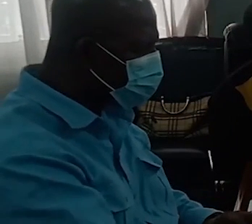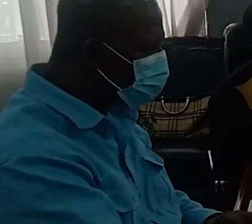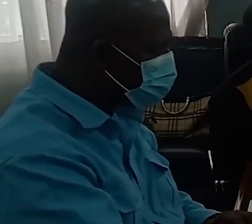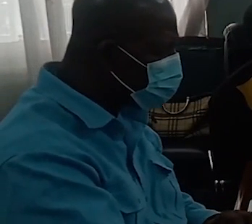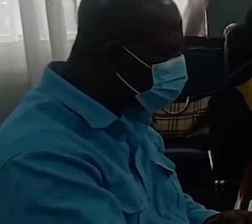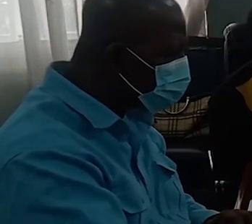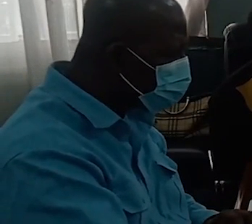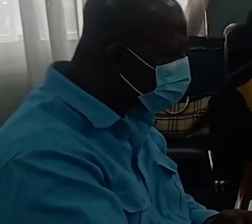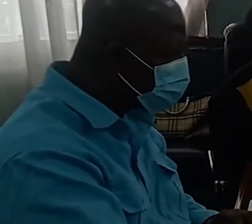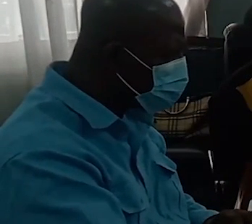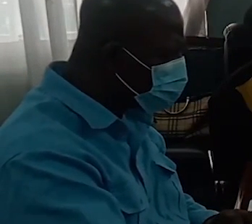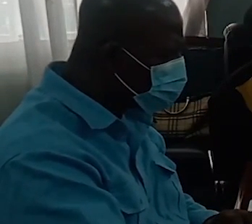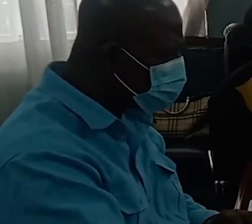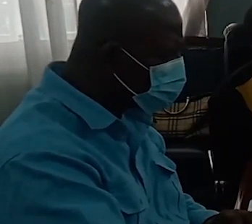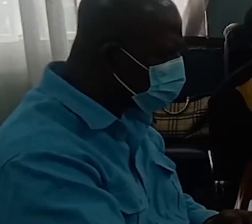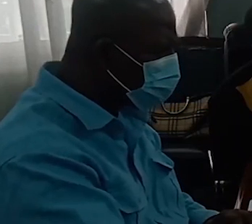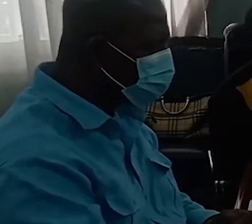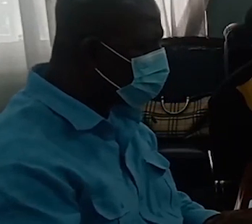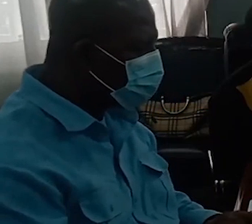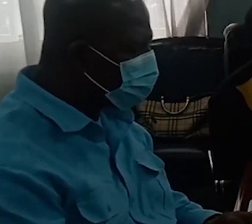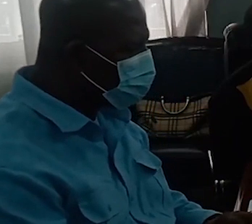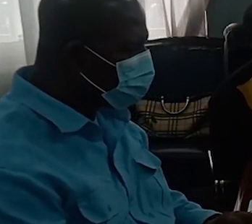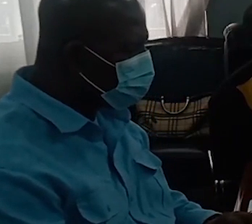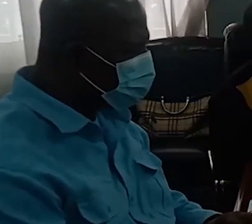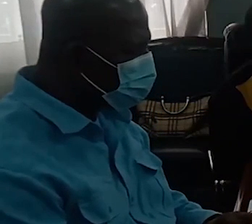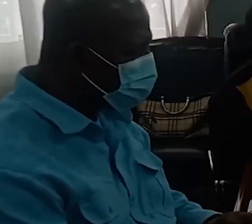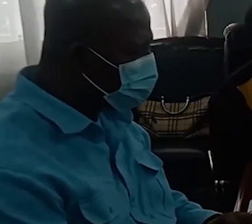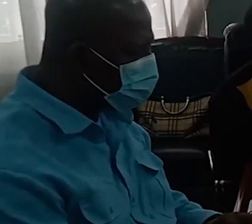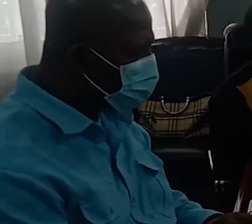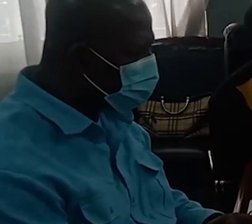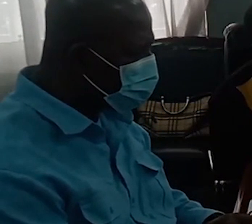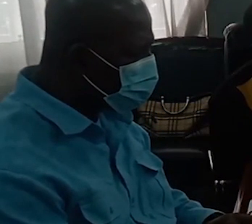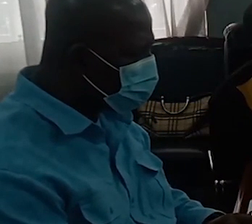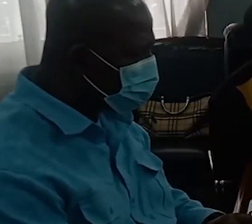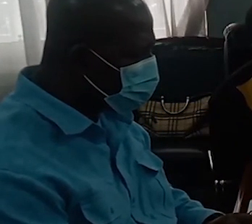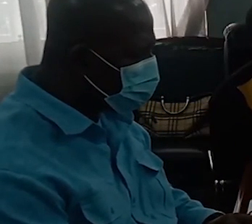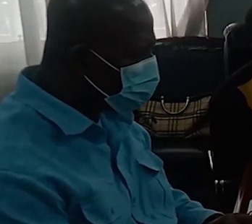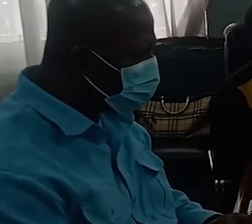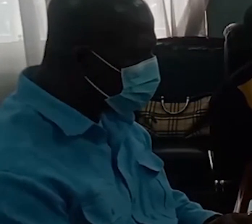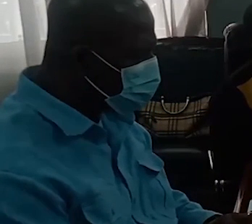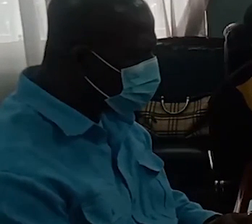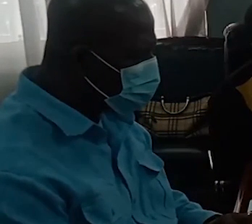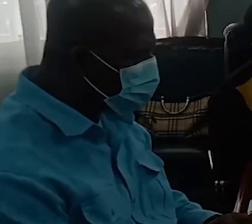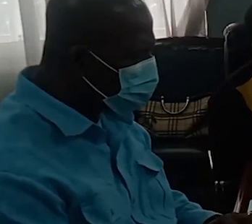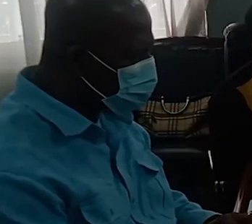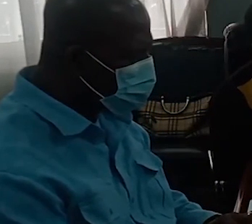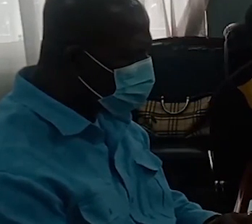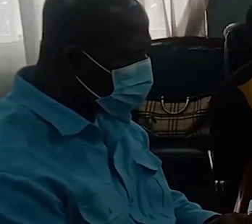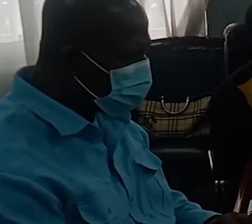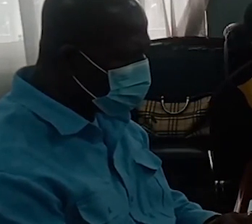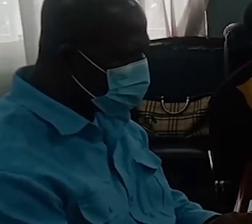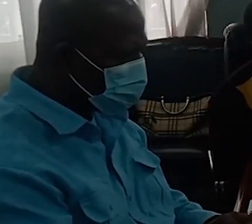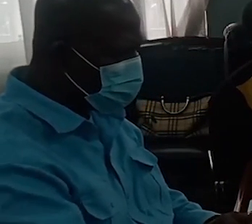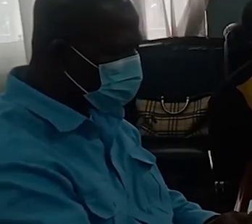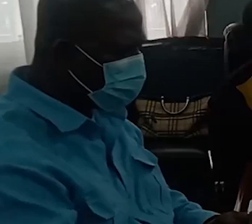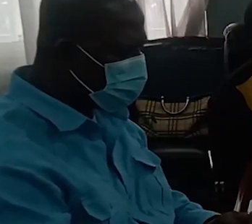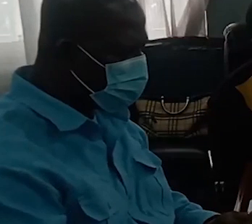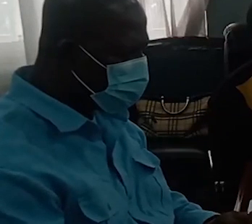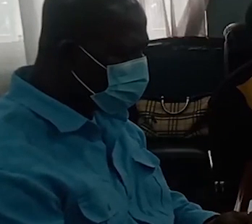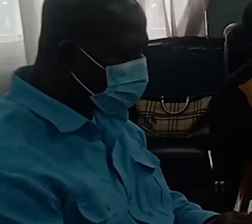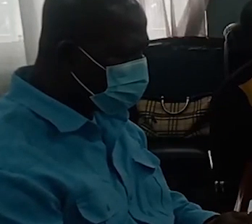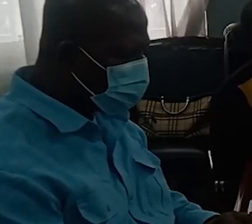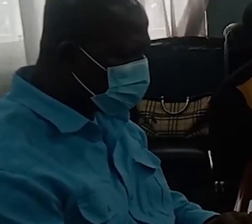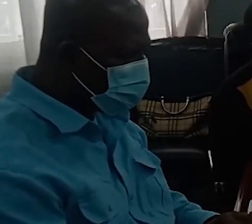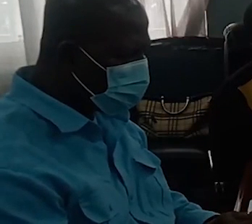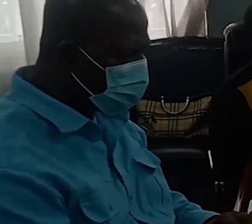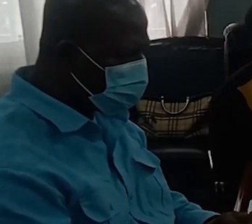your pre-departure test, and upon arrival, you will also do tests. In some cases, they will determine day